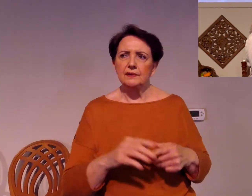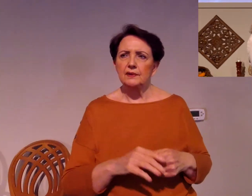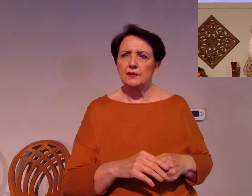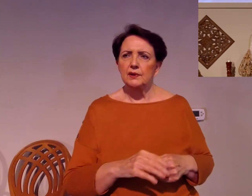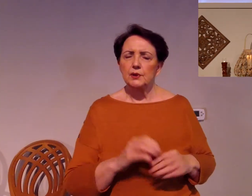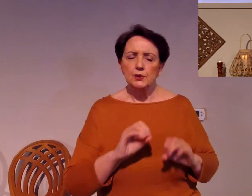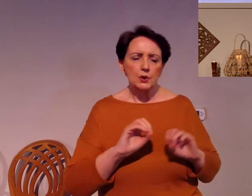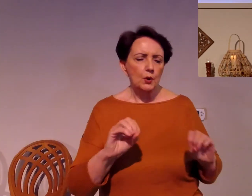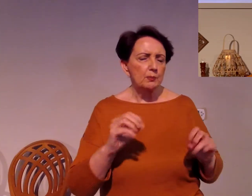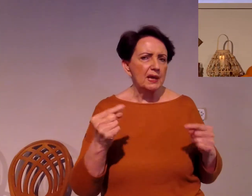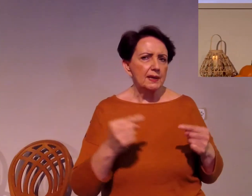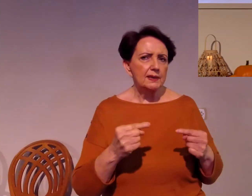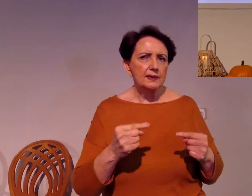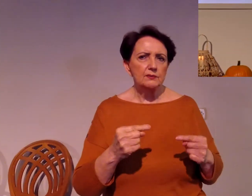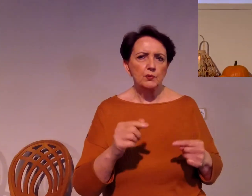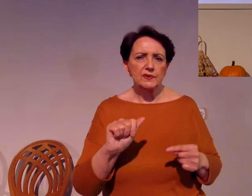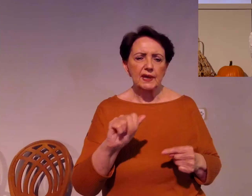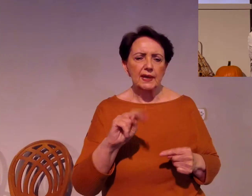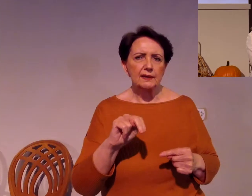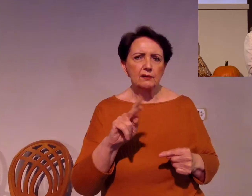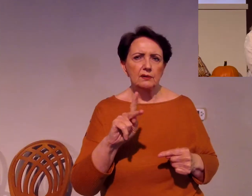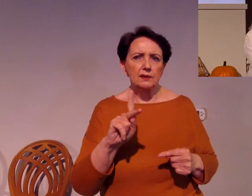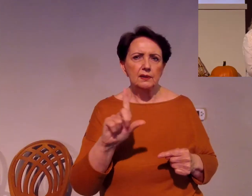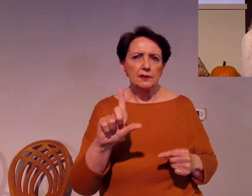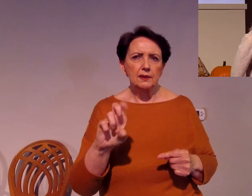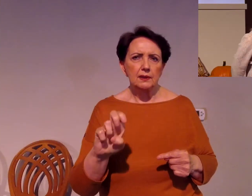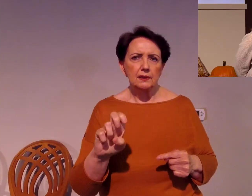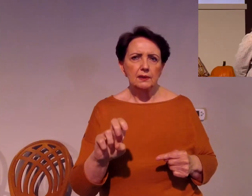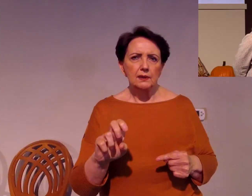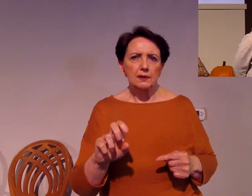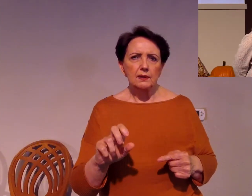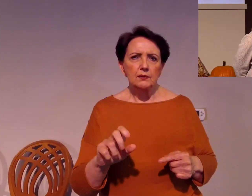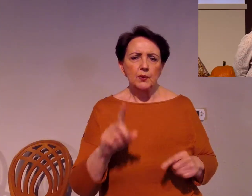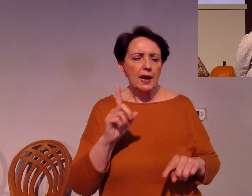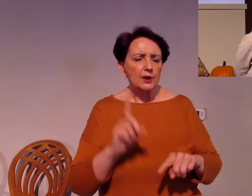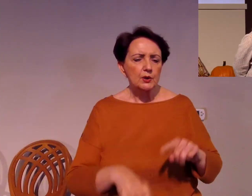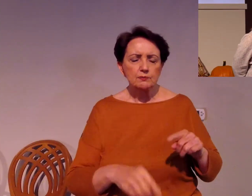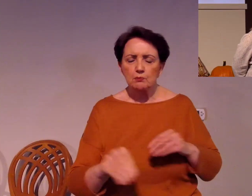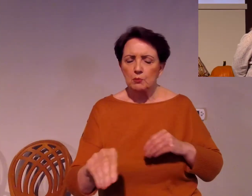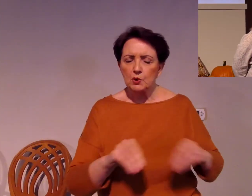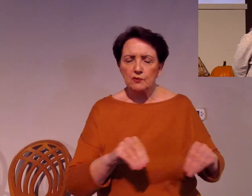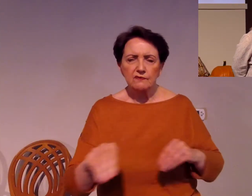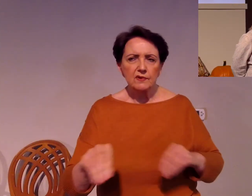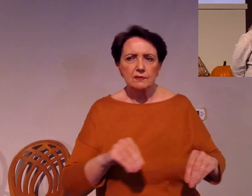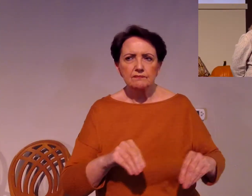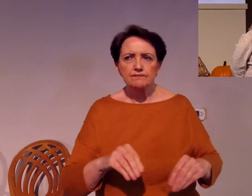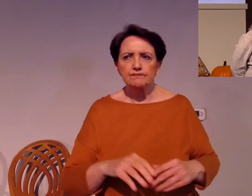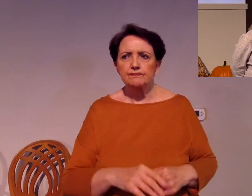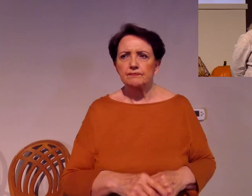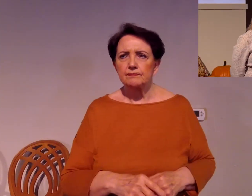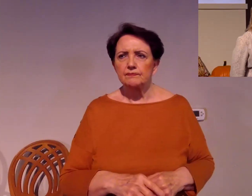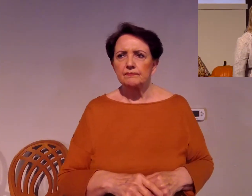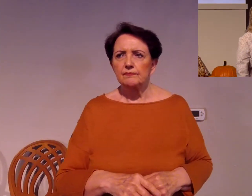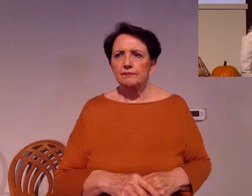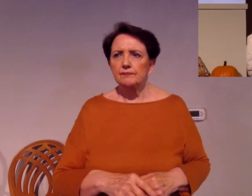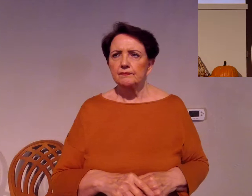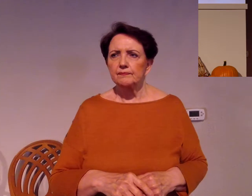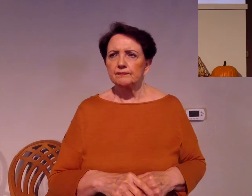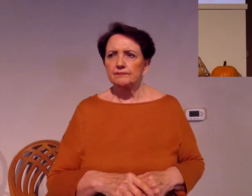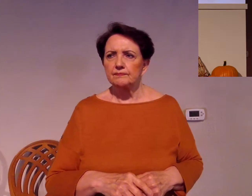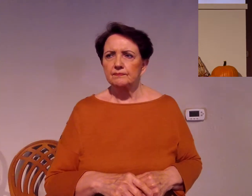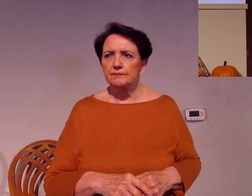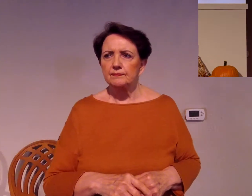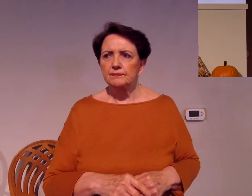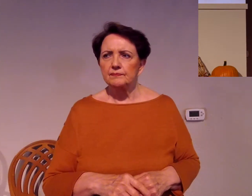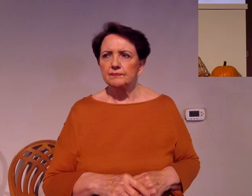There was no pain when the ankle was just not able to be moved. After a while, I got to the no pain zone. What